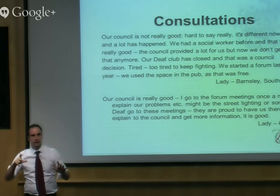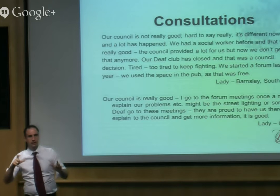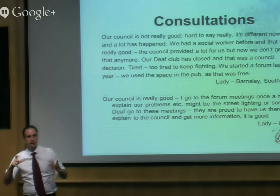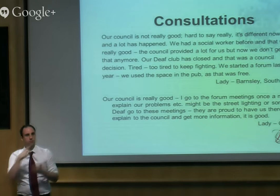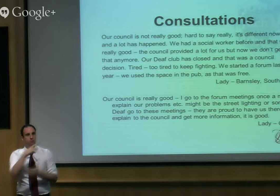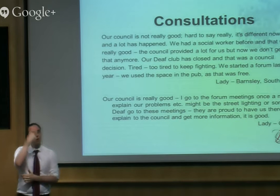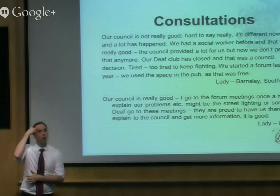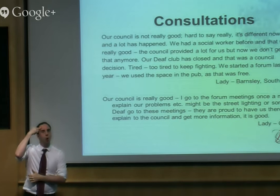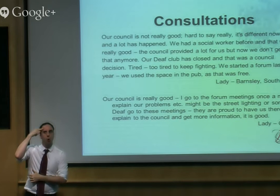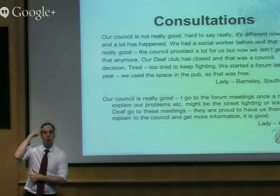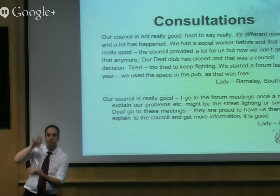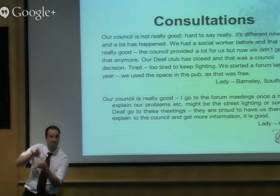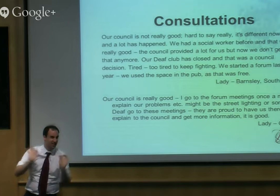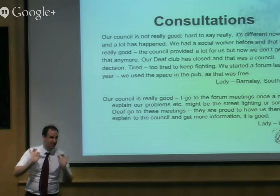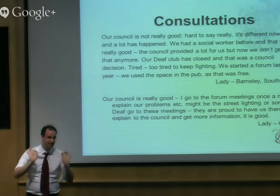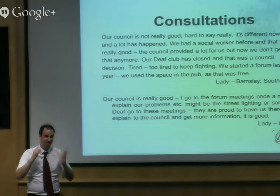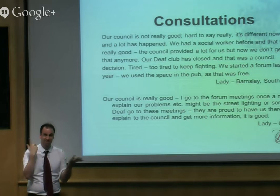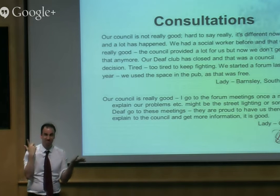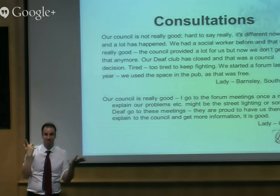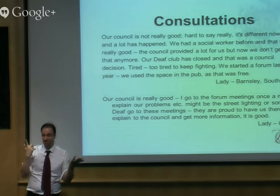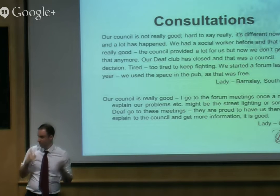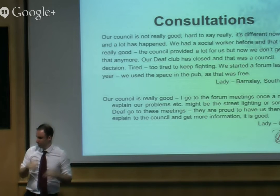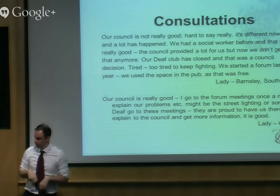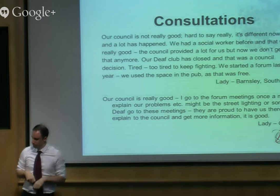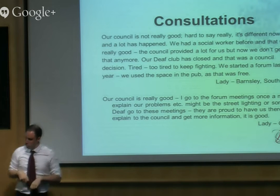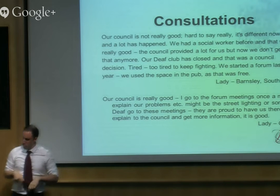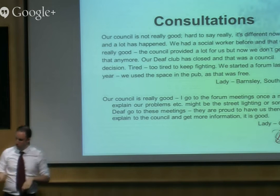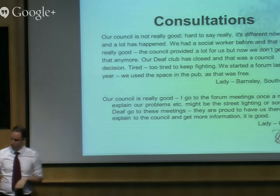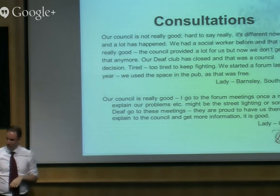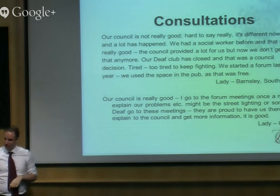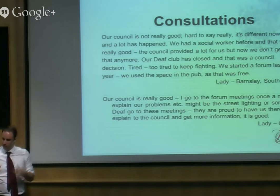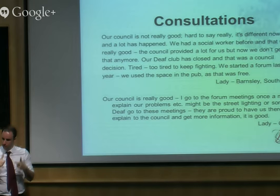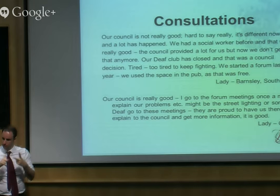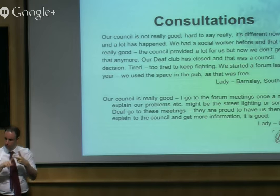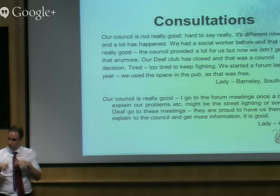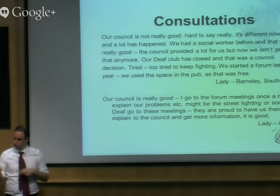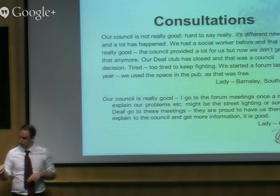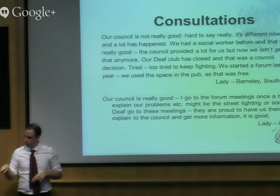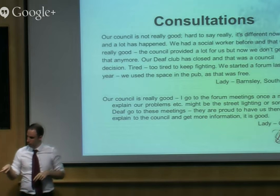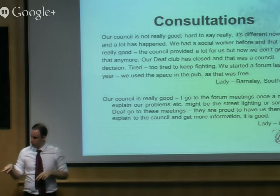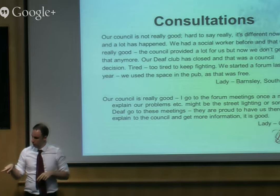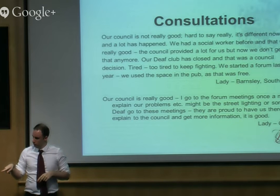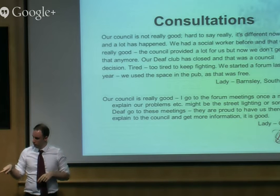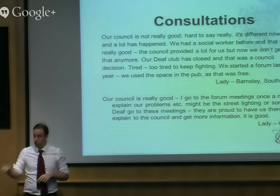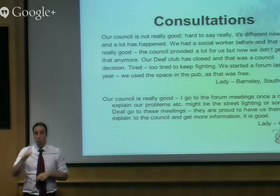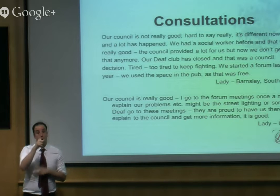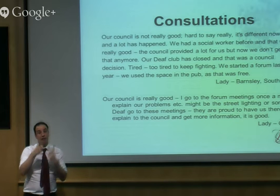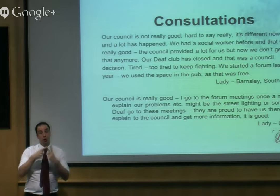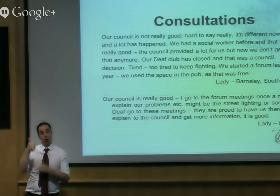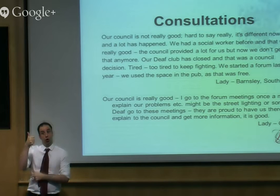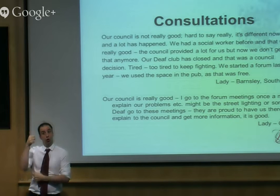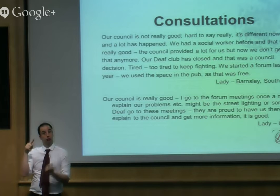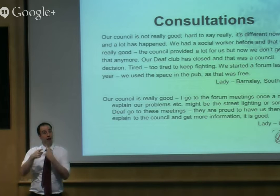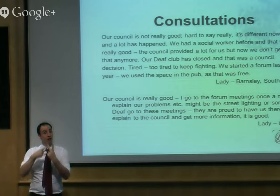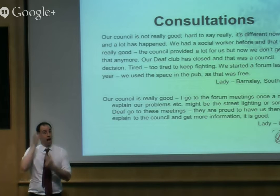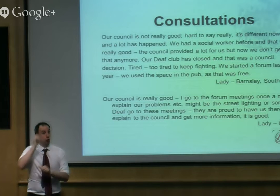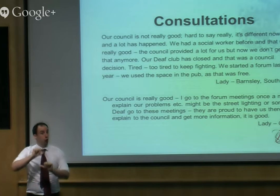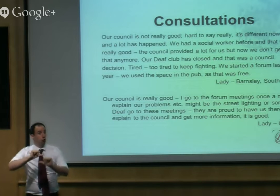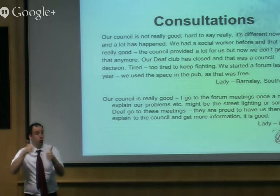to. In the end, they set up their own forum in a pub, which was free, that they could get together and share